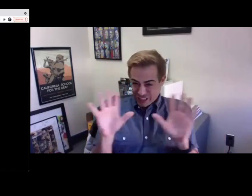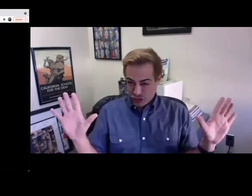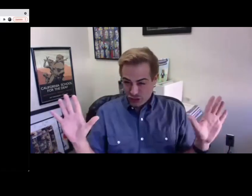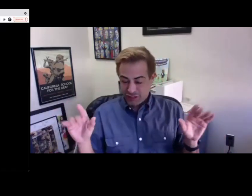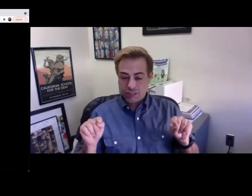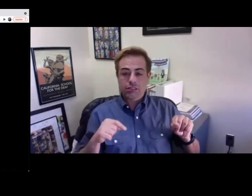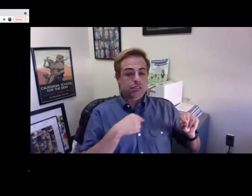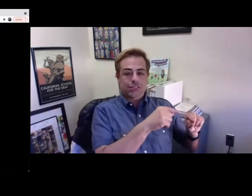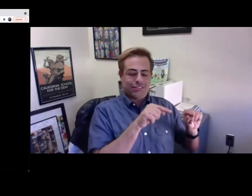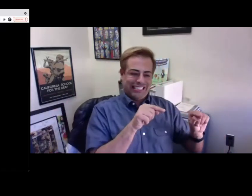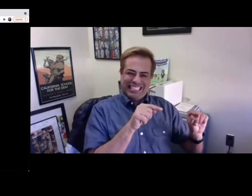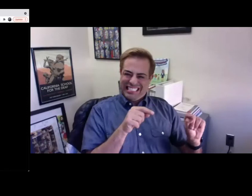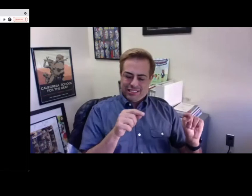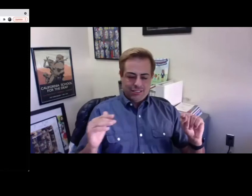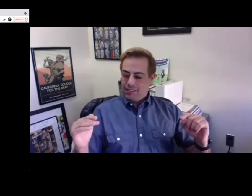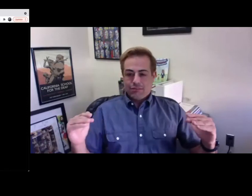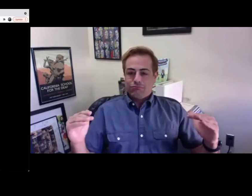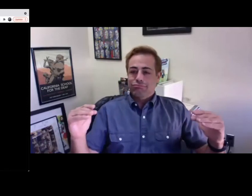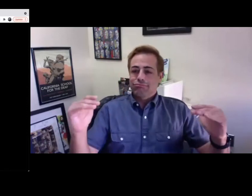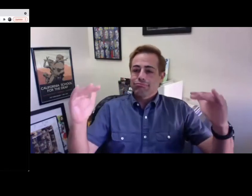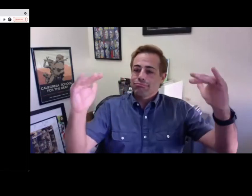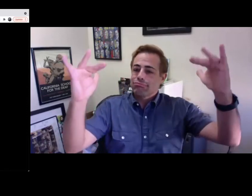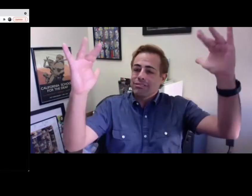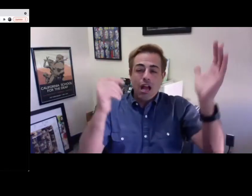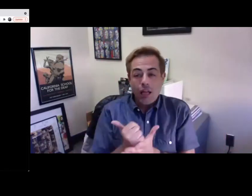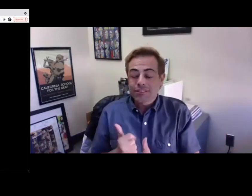speech will automatically happen for